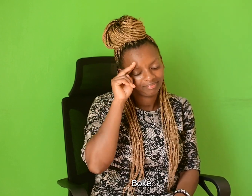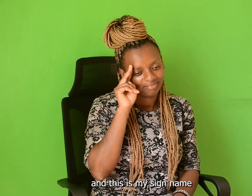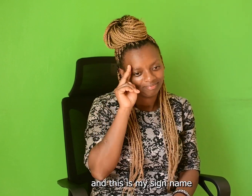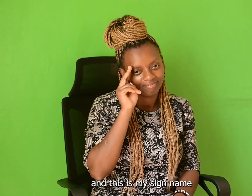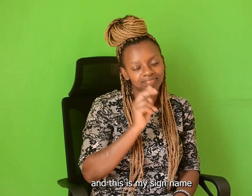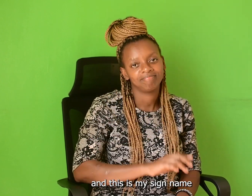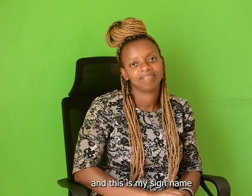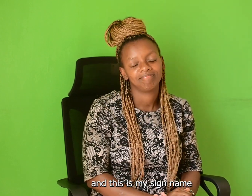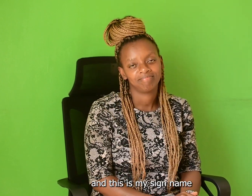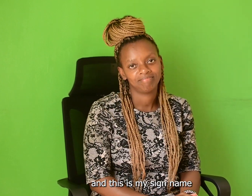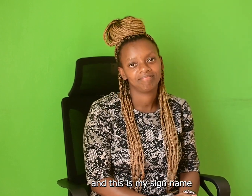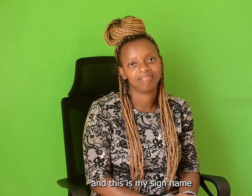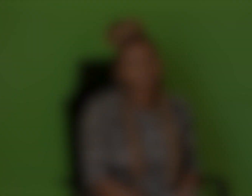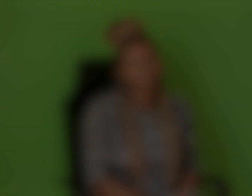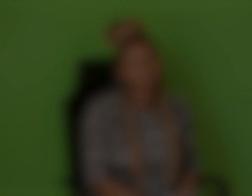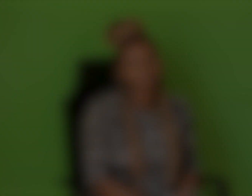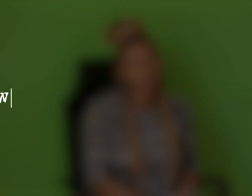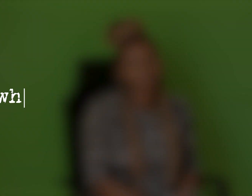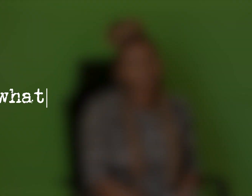and this is my sign name.